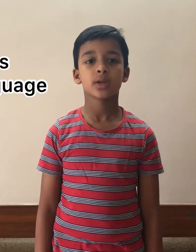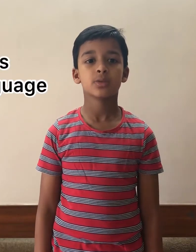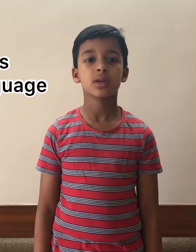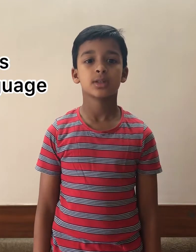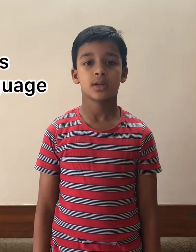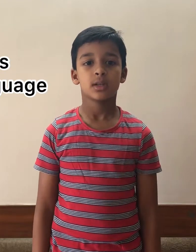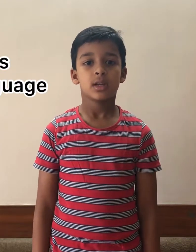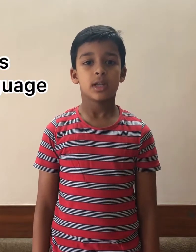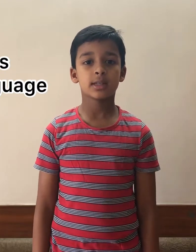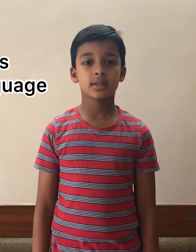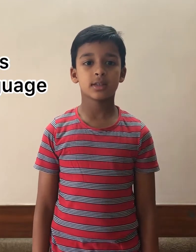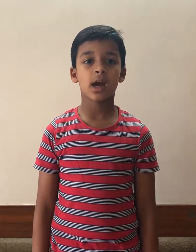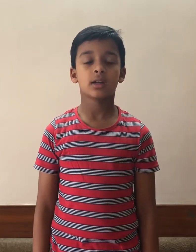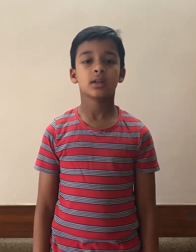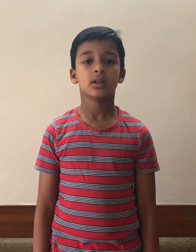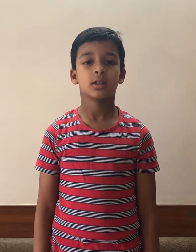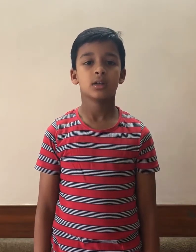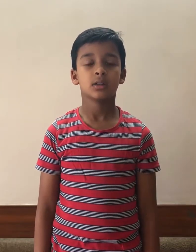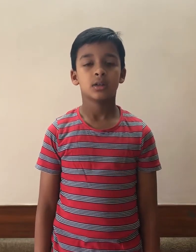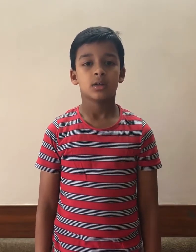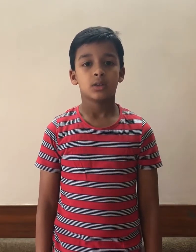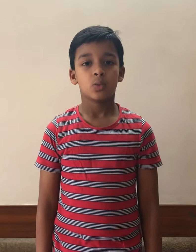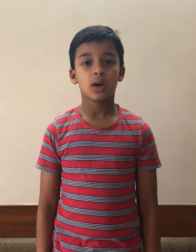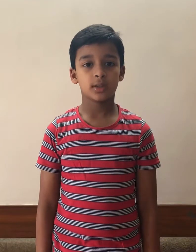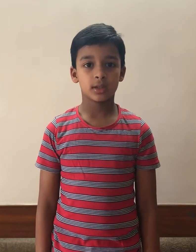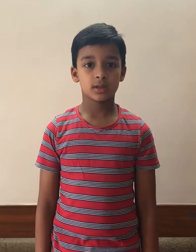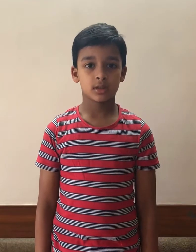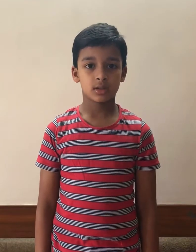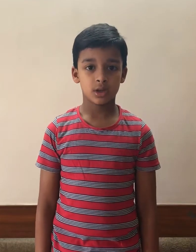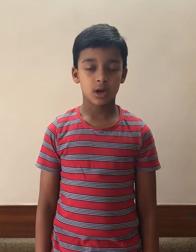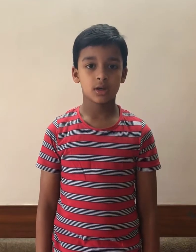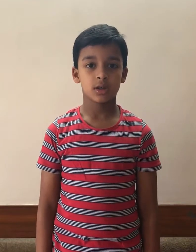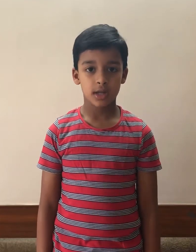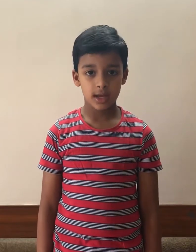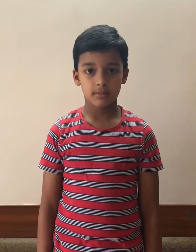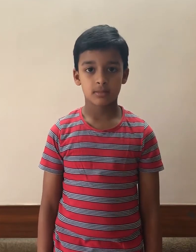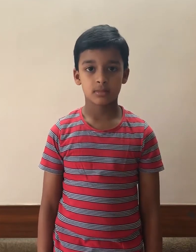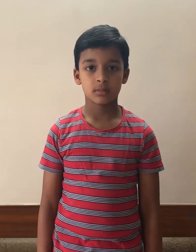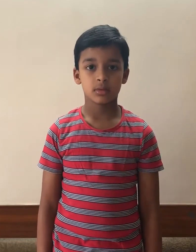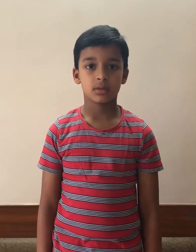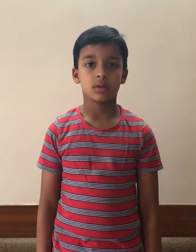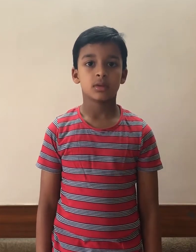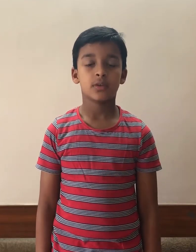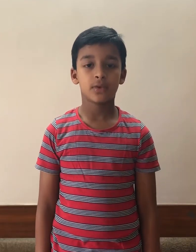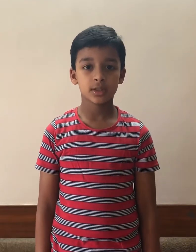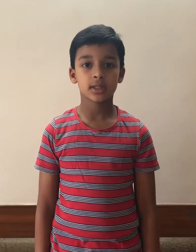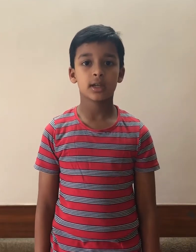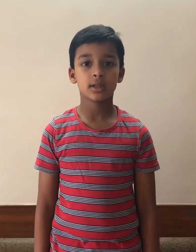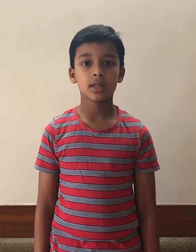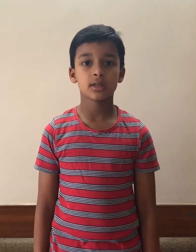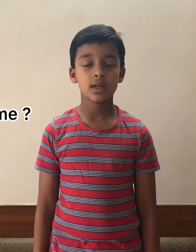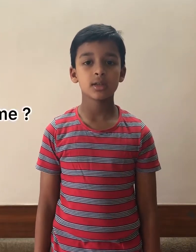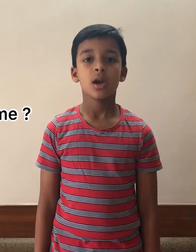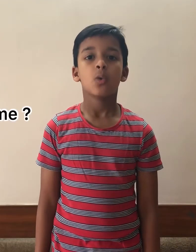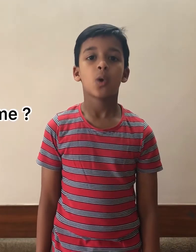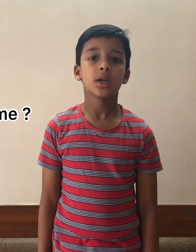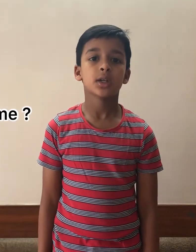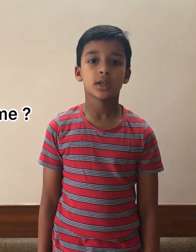words. Let's start. What is your name? The first sentence is what is